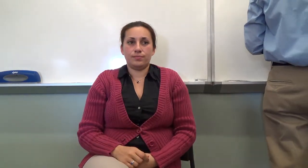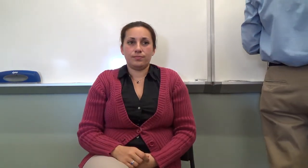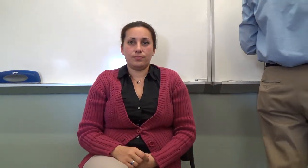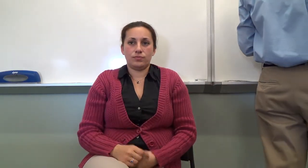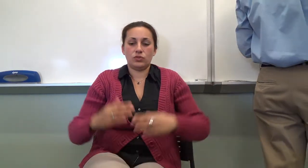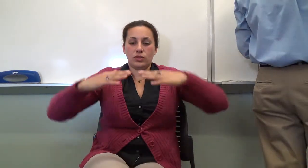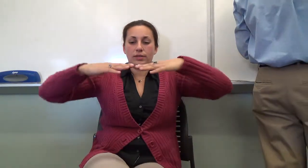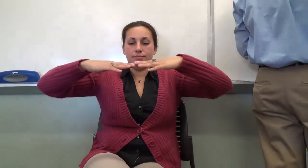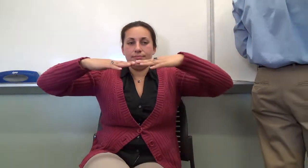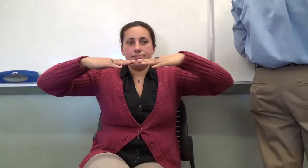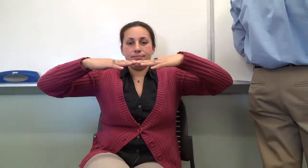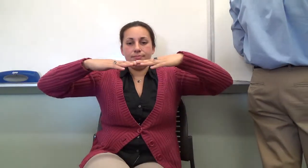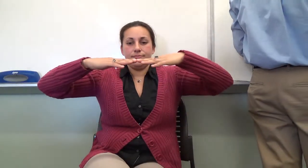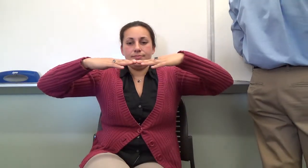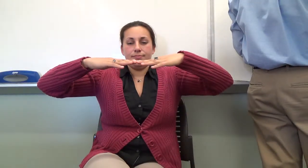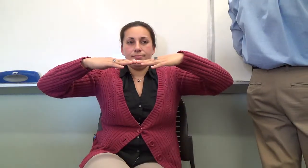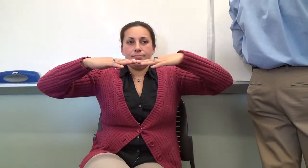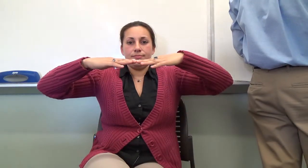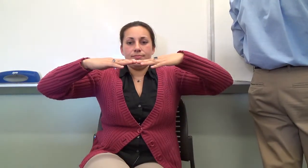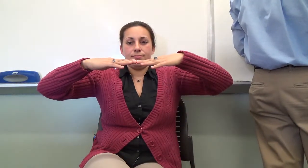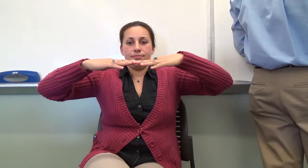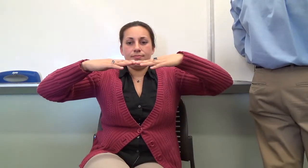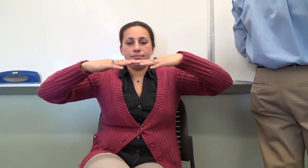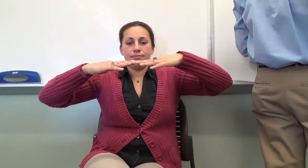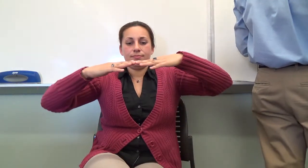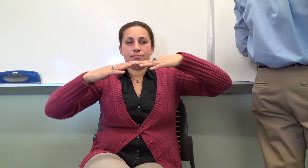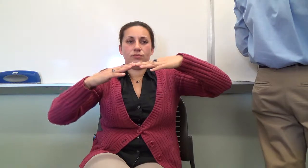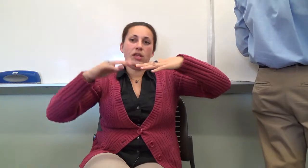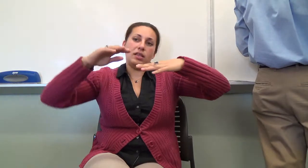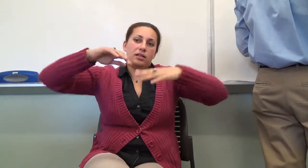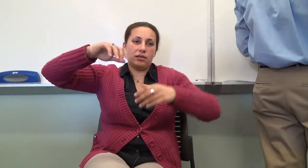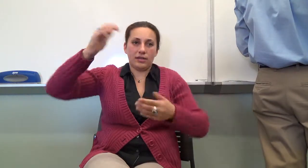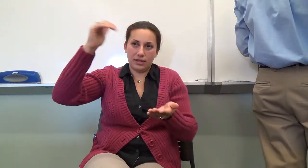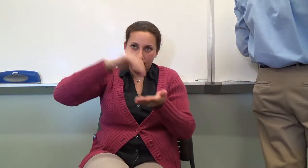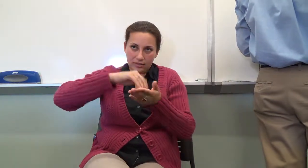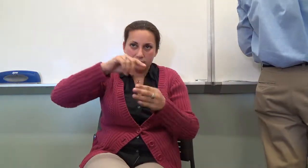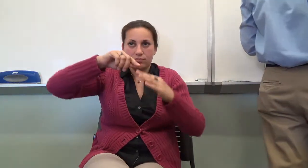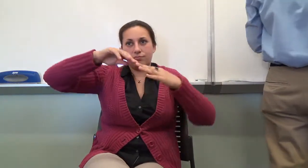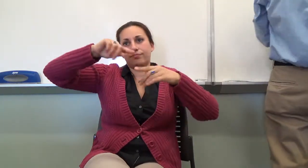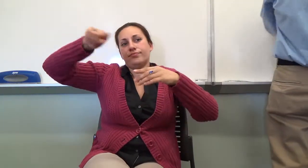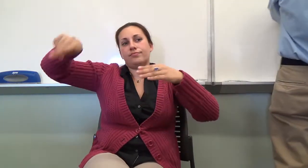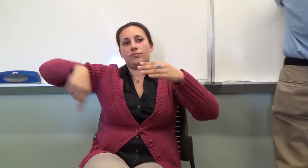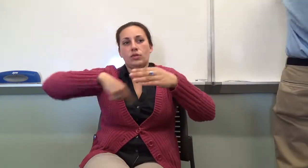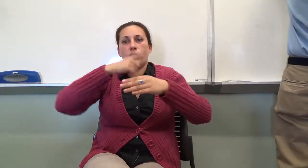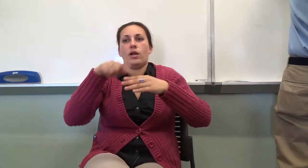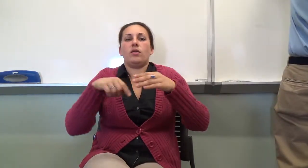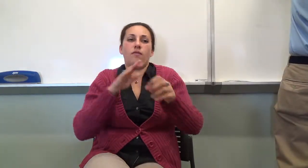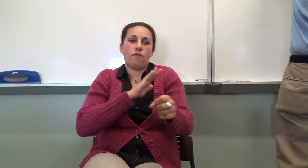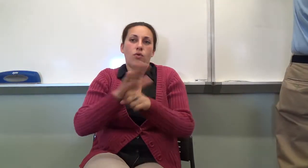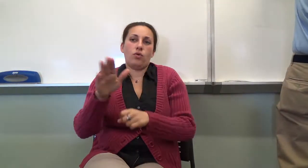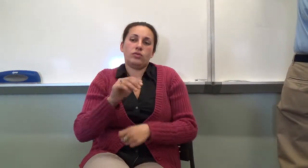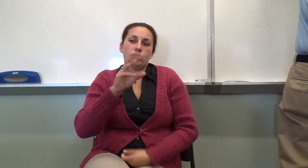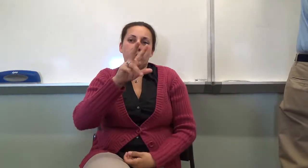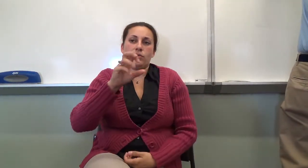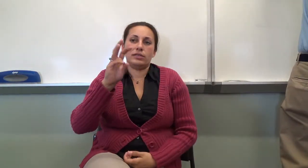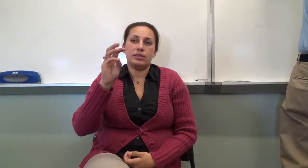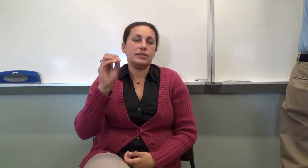And of course, all the way around would be twice that, which would be 360. Once in a while, you need to know that this one down